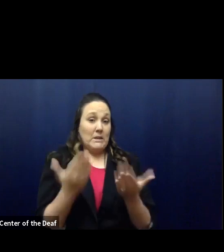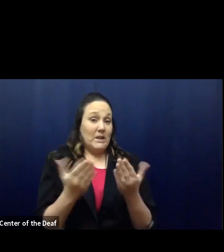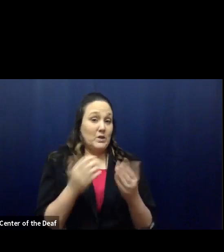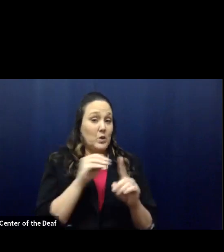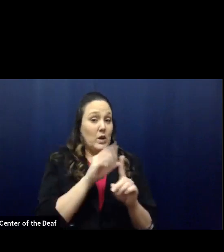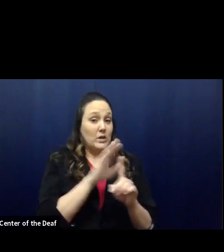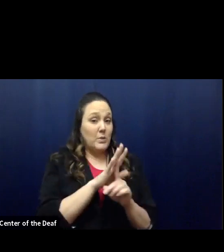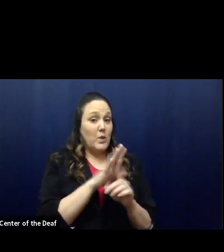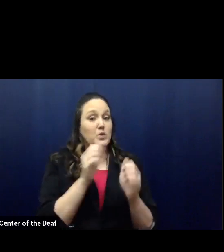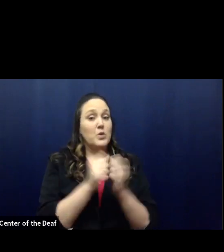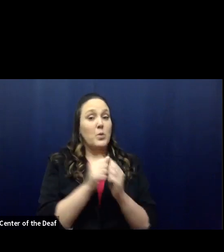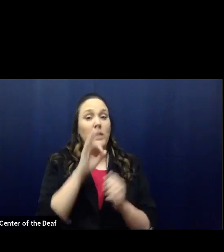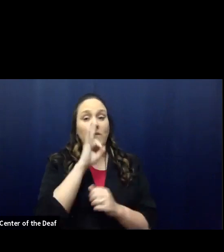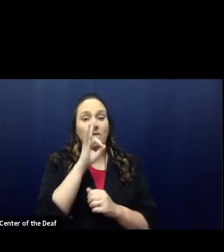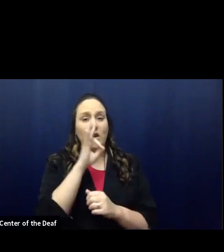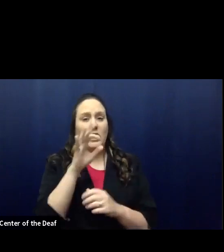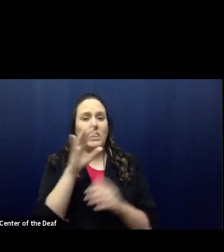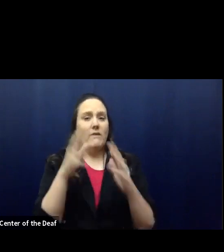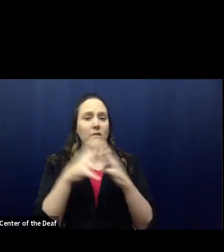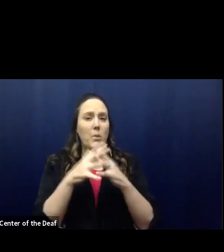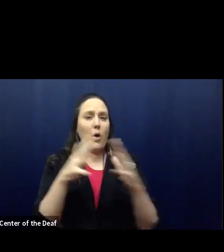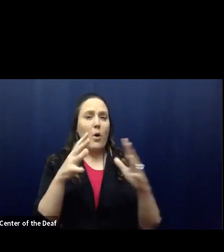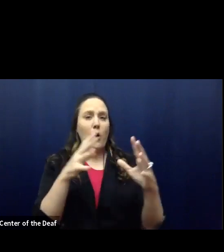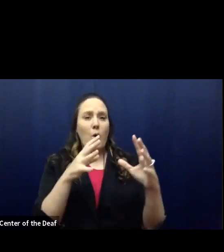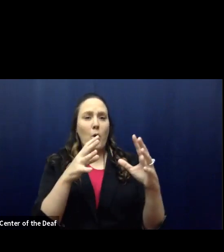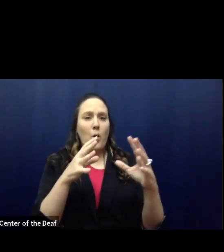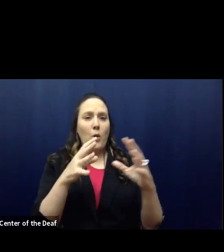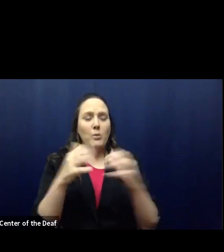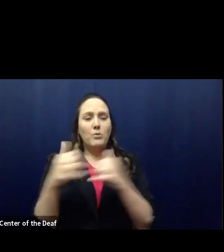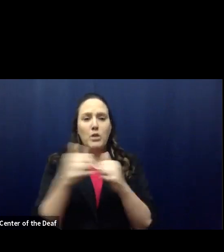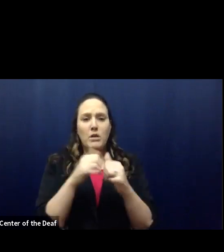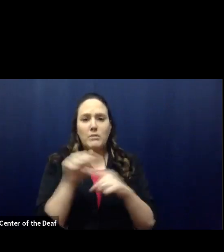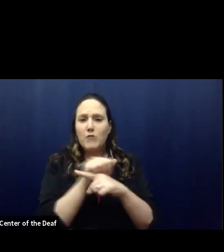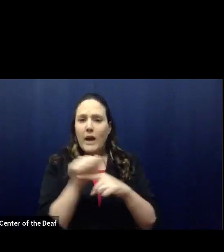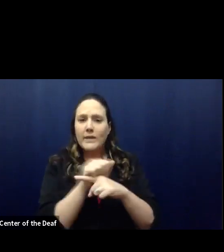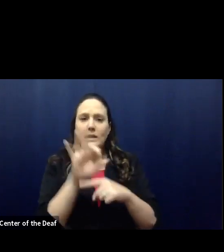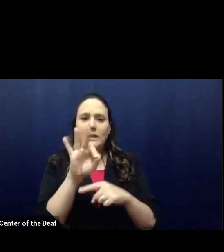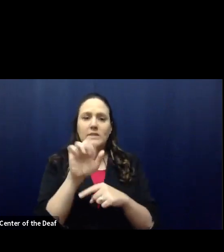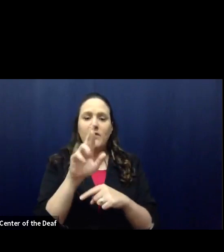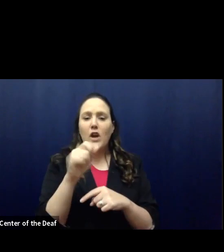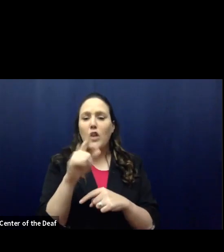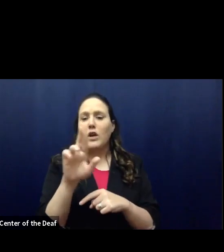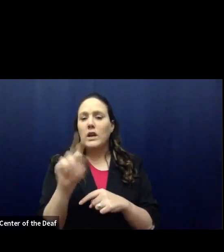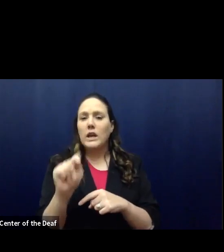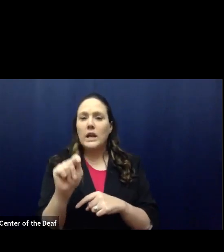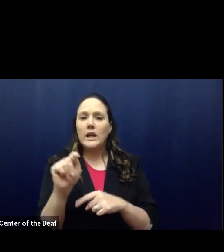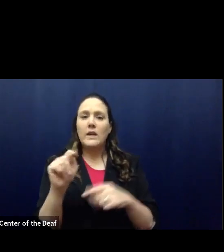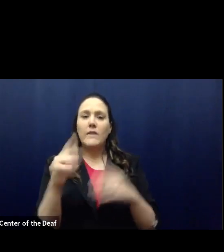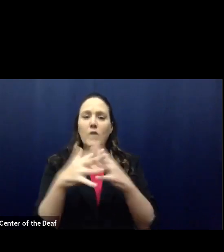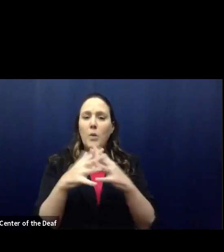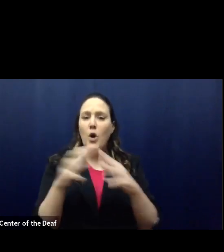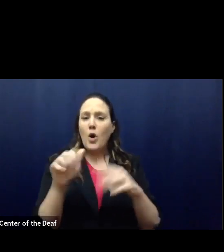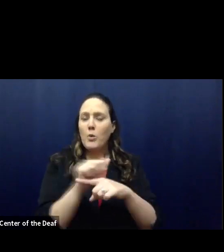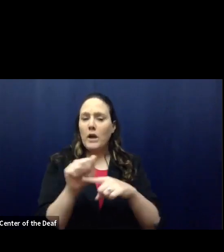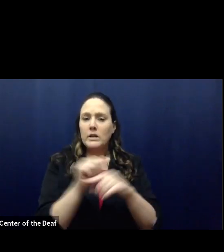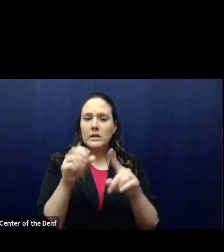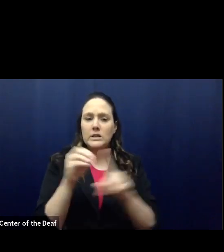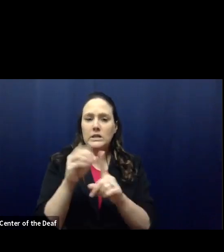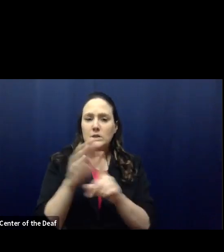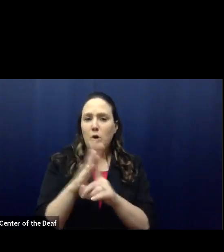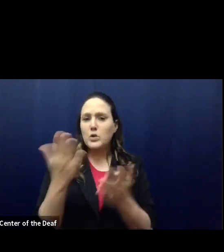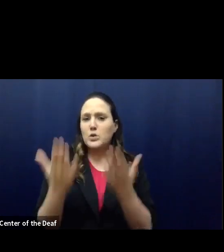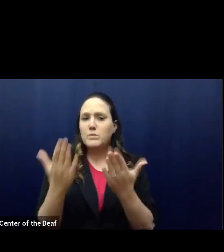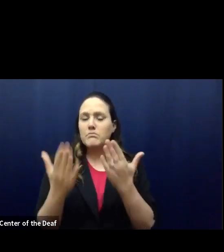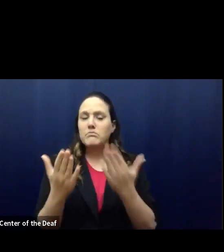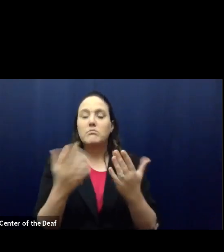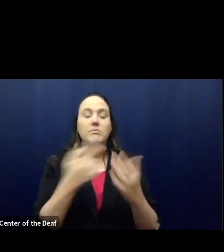the Farragut High School football practice? The school system shared with us an email to parents saying that such an exposure had occurred. I can't speak about,